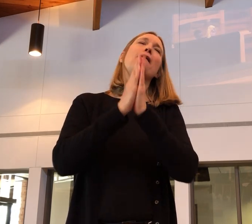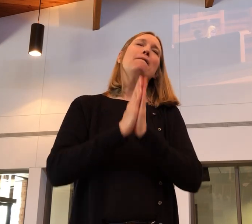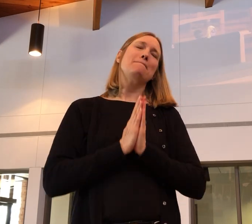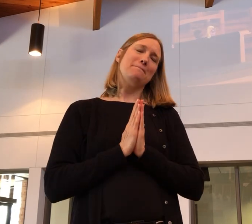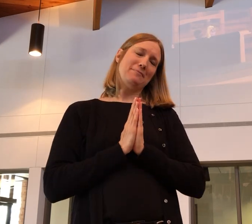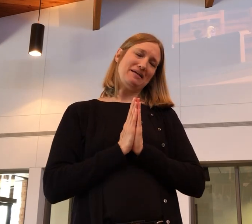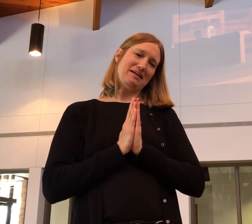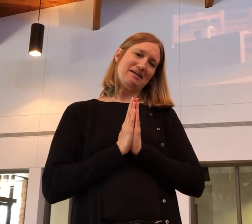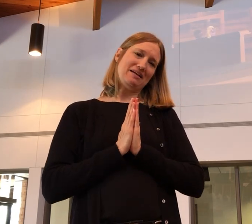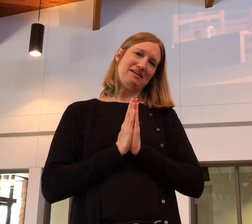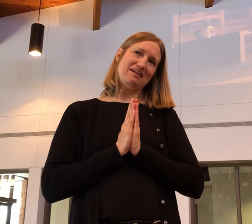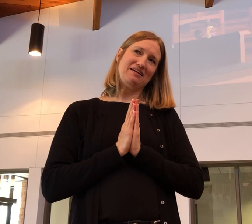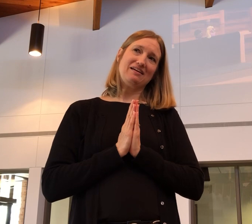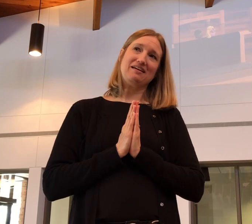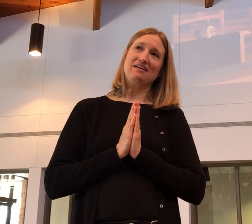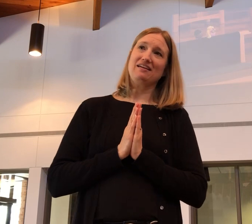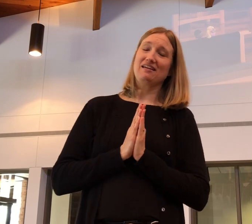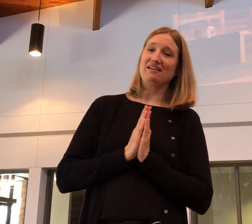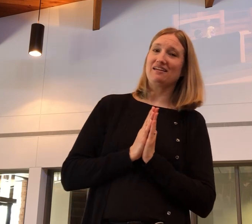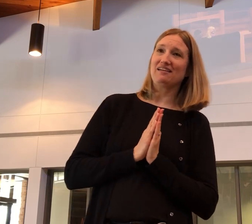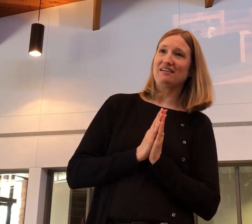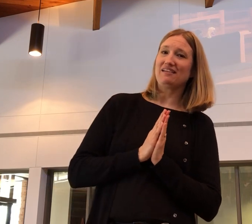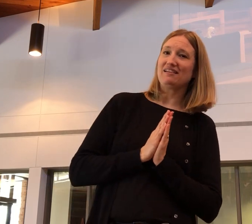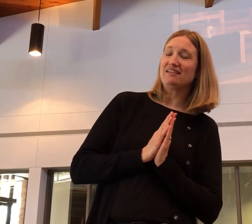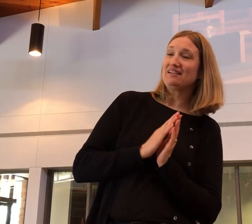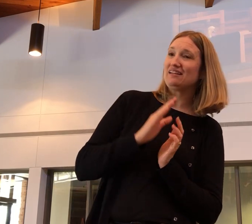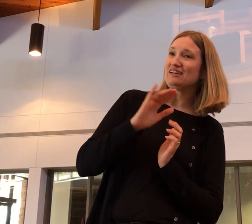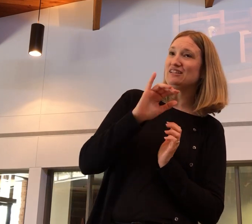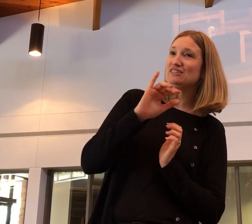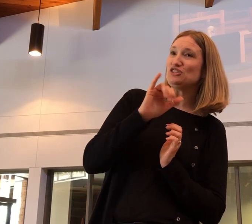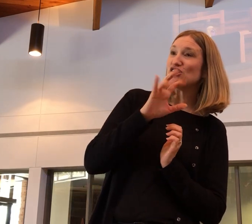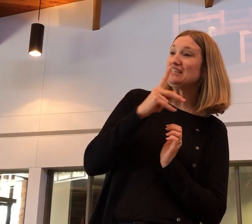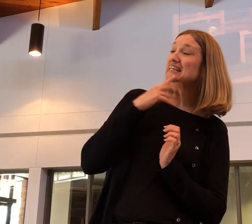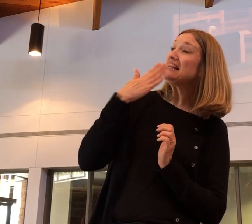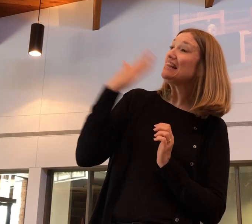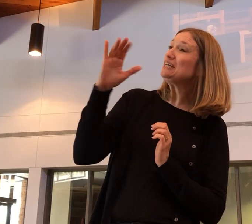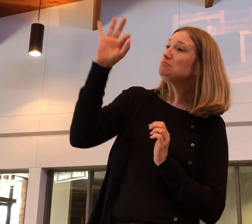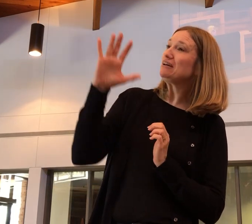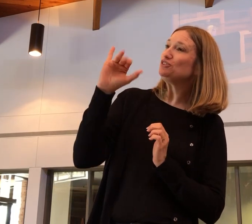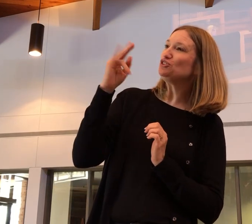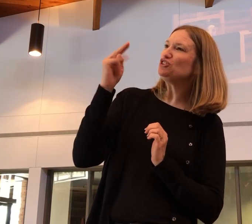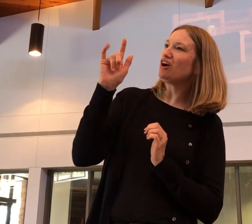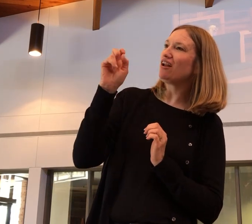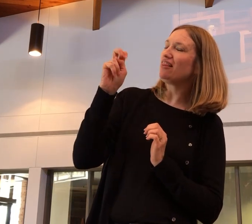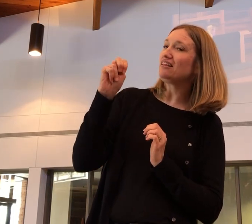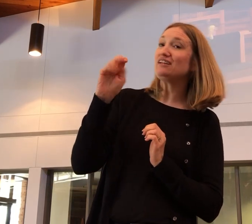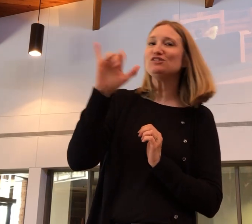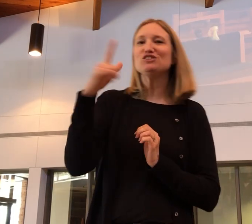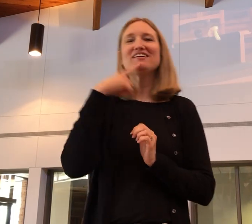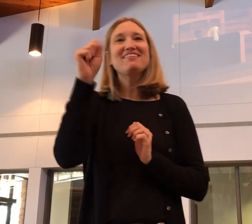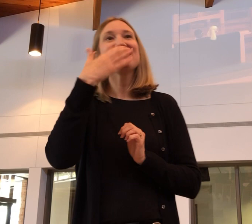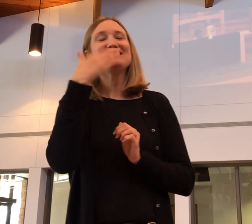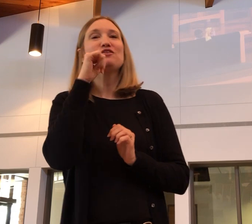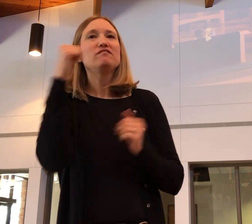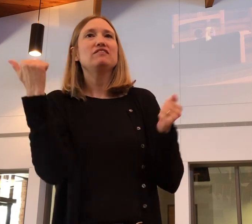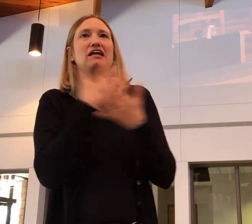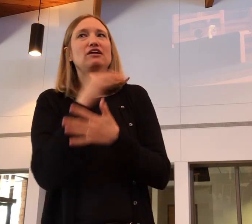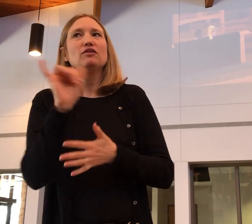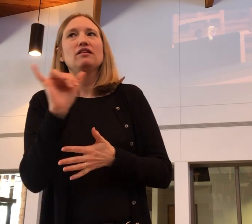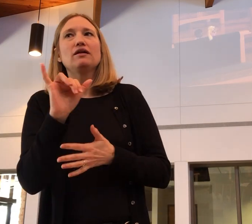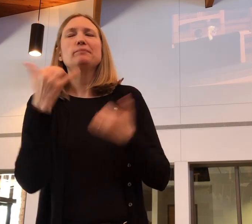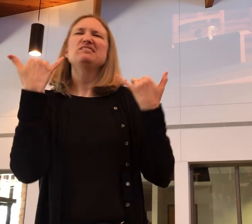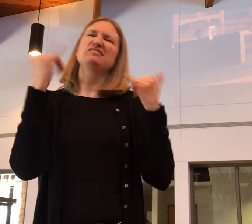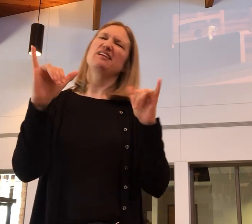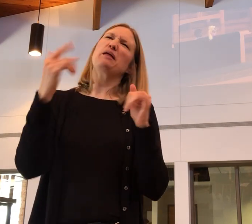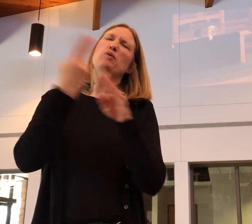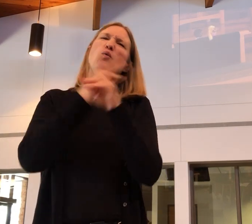Amen. Thanks, Pastor Jonathan. Yeah, thanks. I don't feel so afraid now, but I'm still going to wear